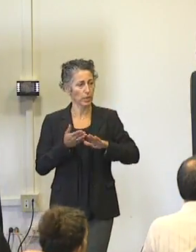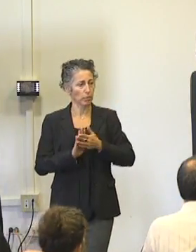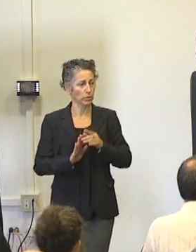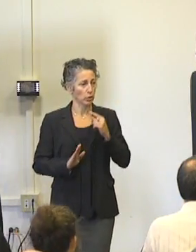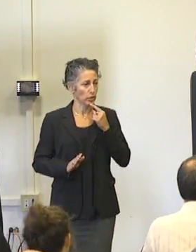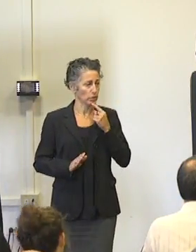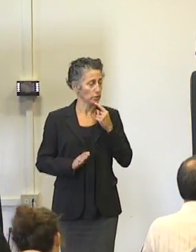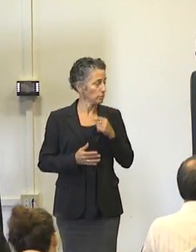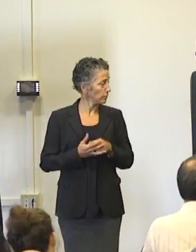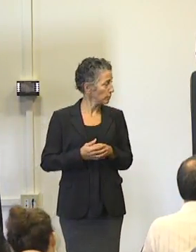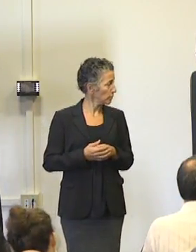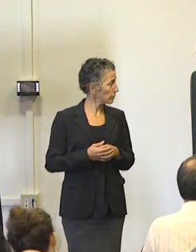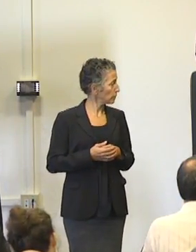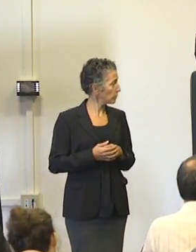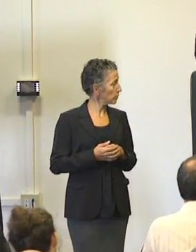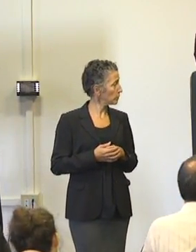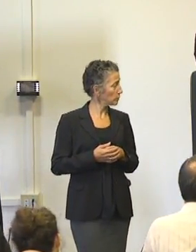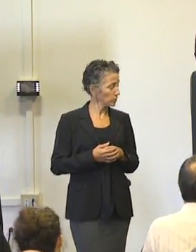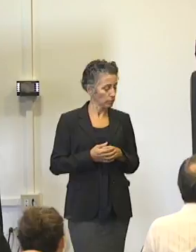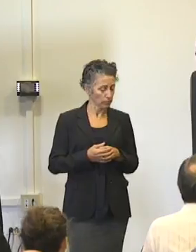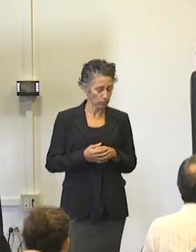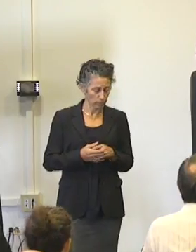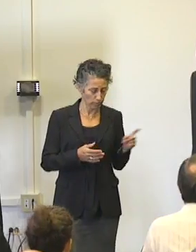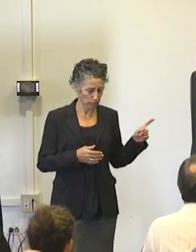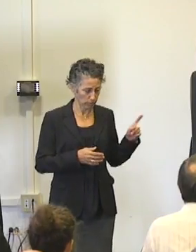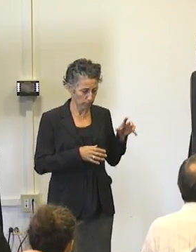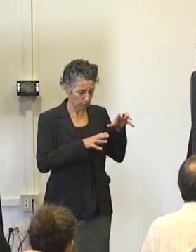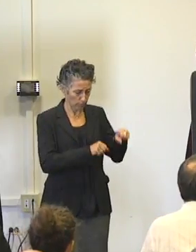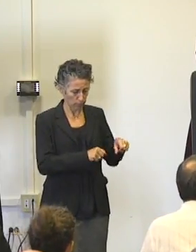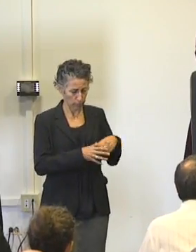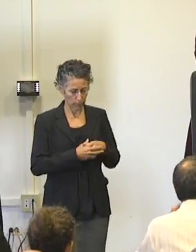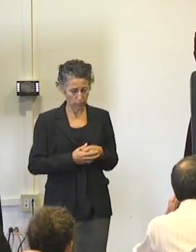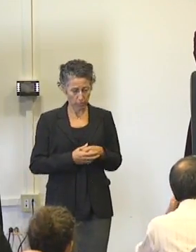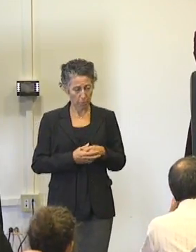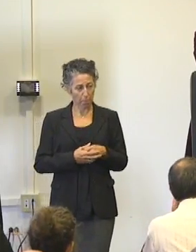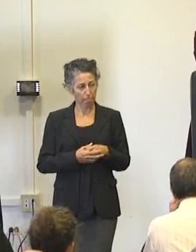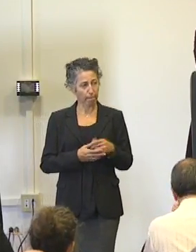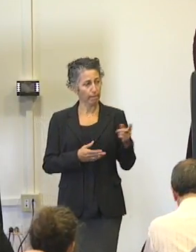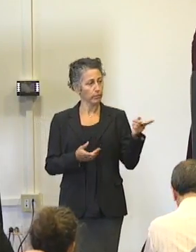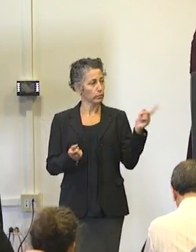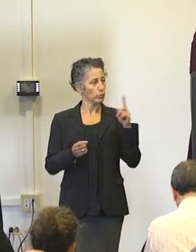Review too. Yeah, it was. So I'd like to get to some of the questions, since